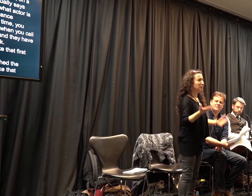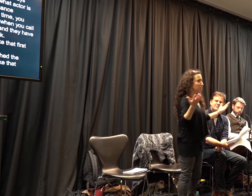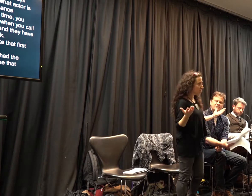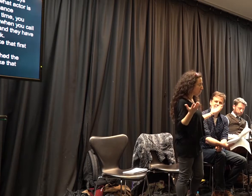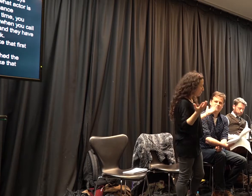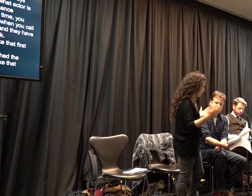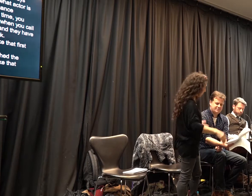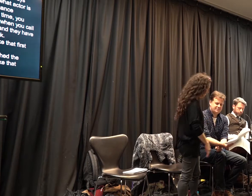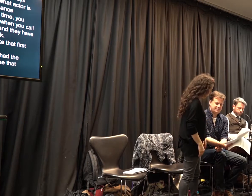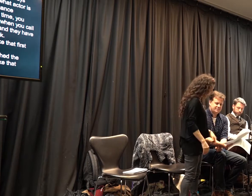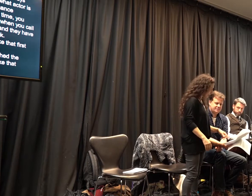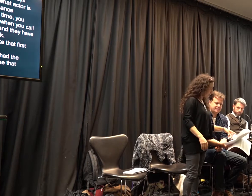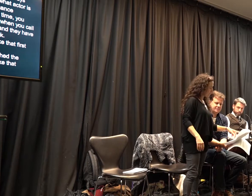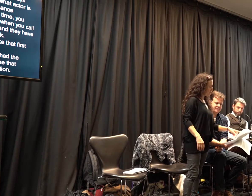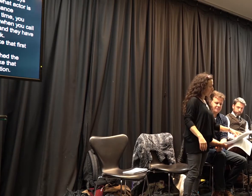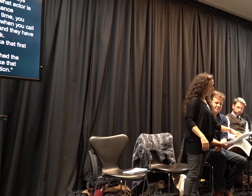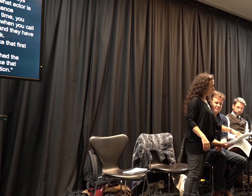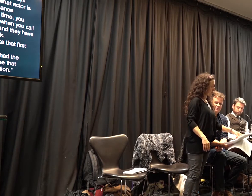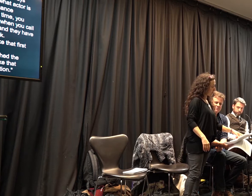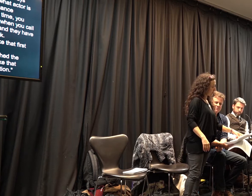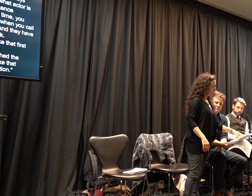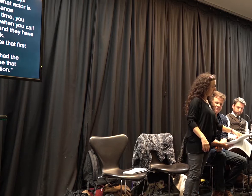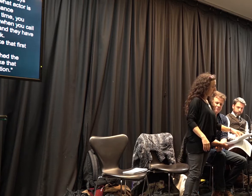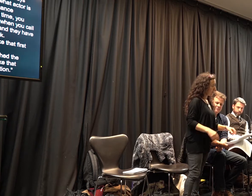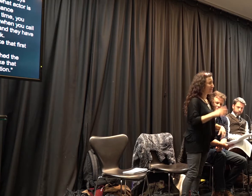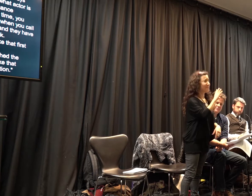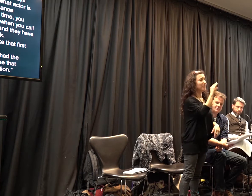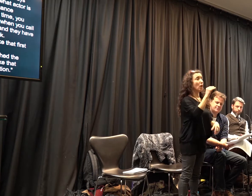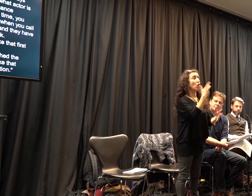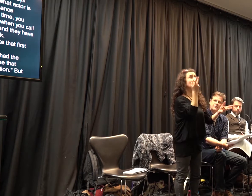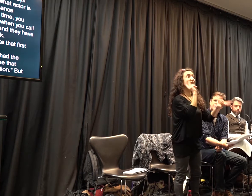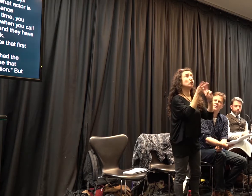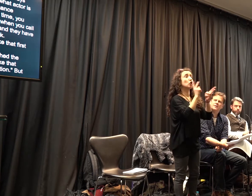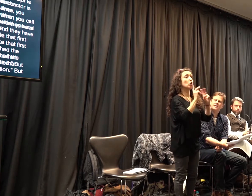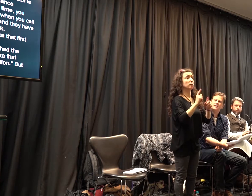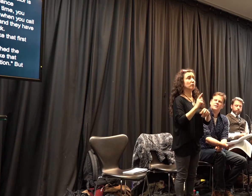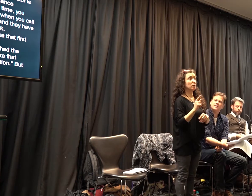of interpretation, but has to watch it anyway.